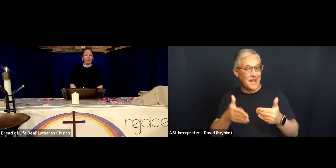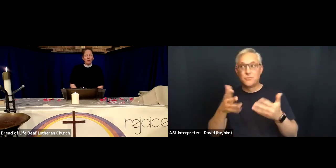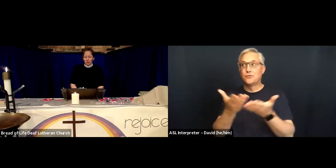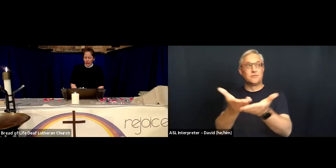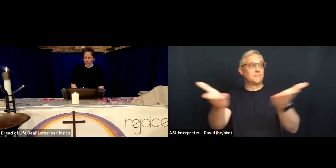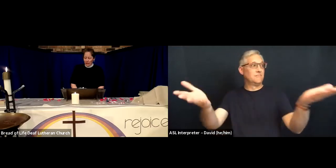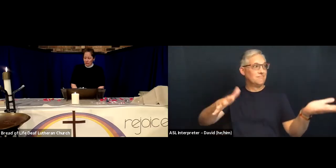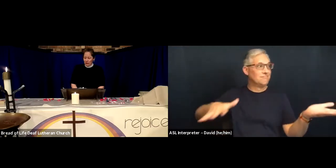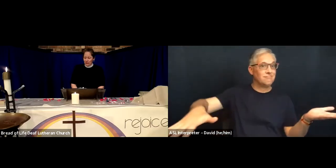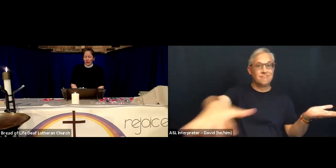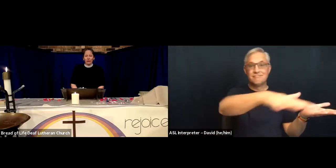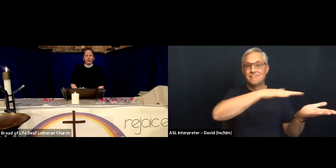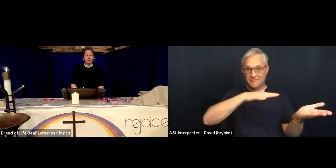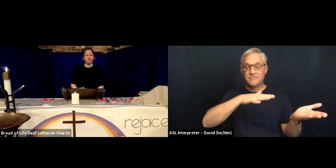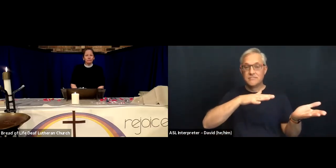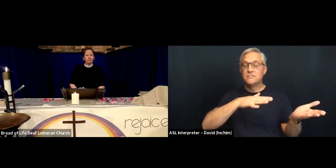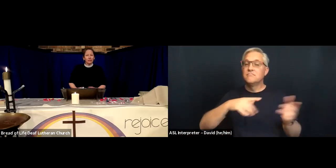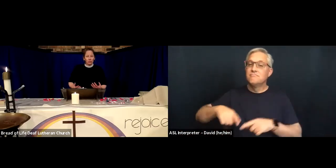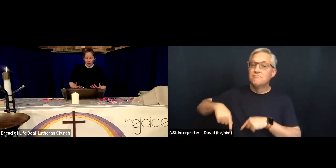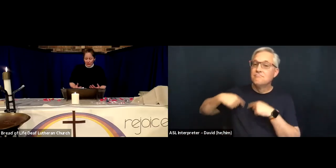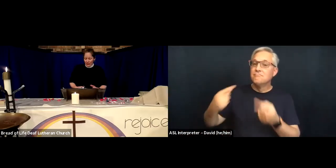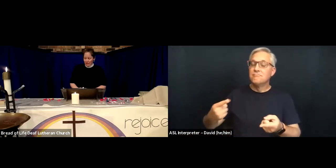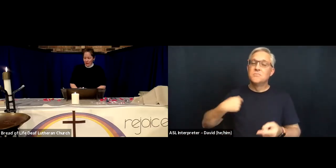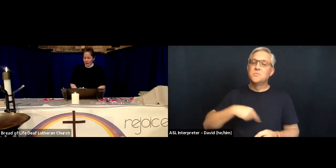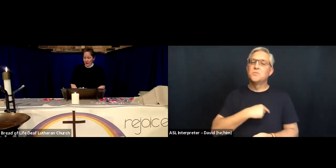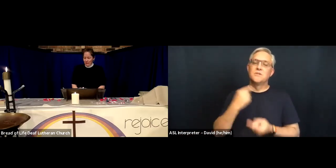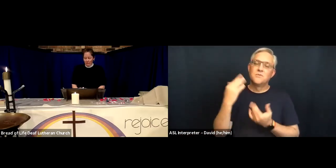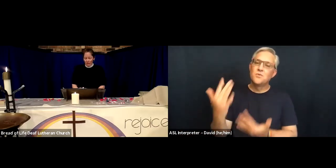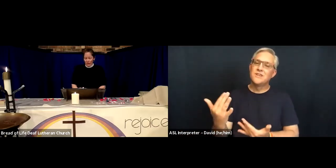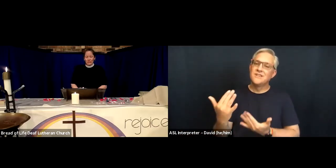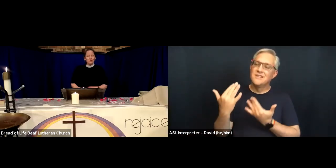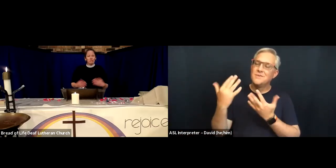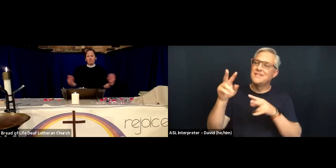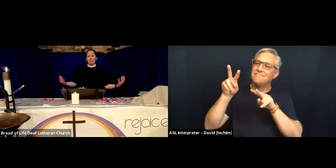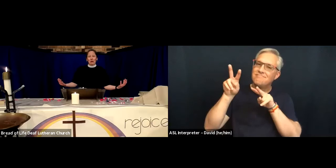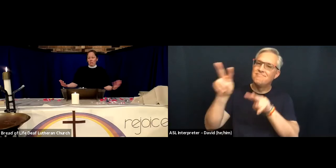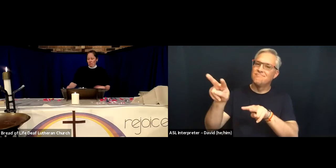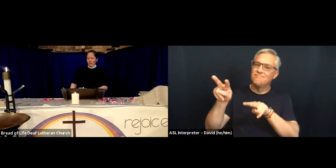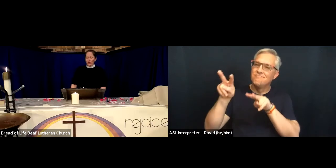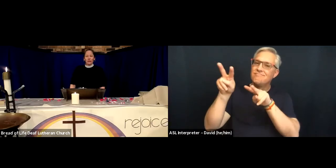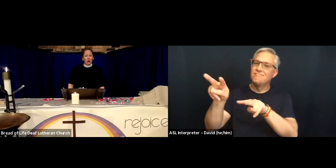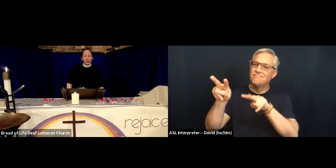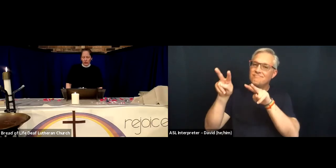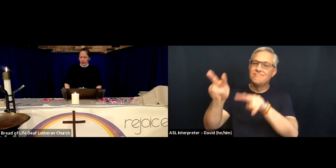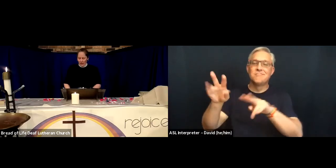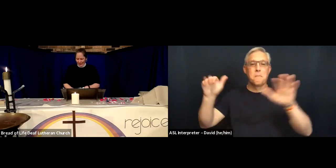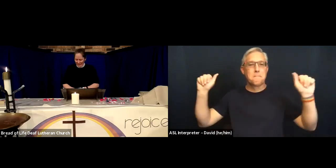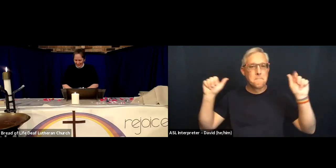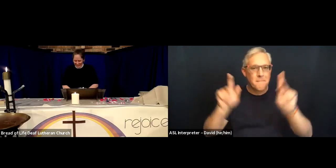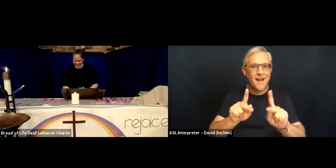we have been waiting to be together in person for this very long